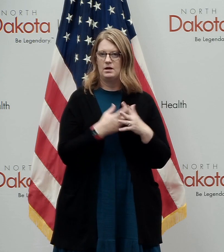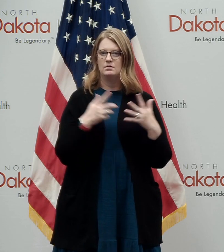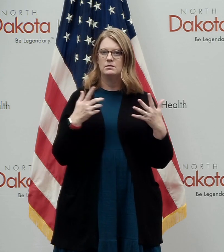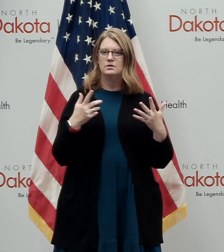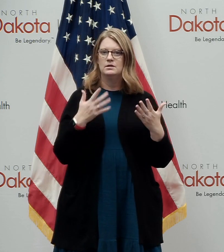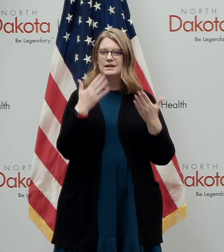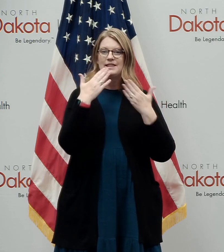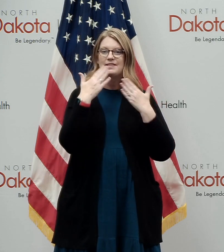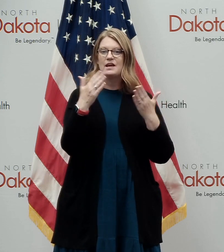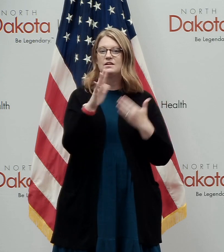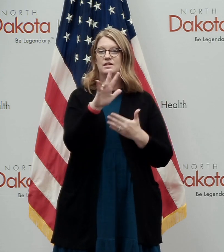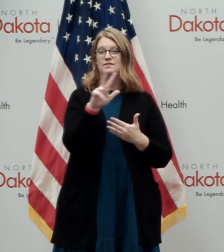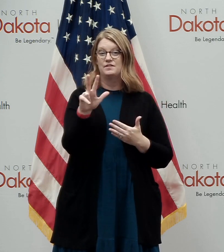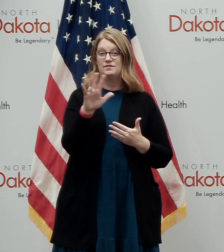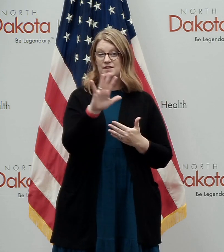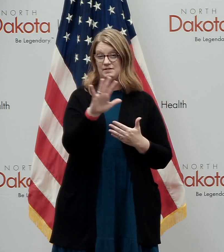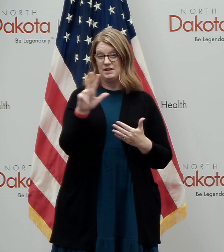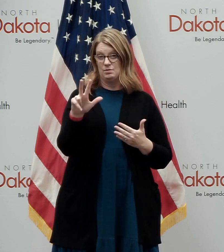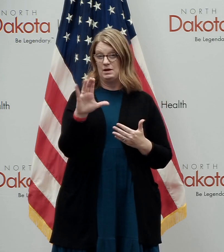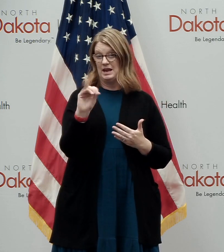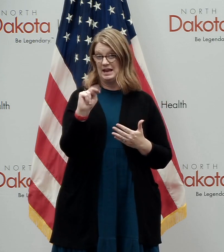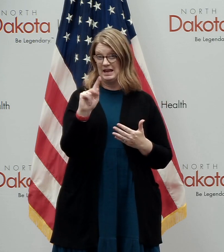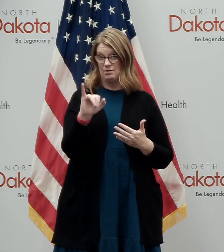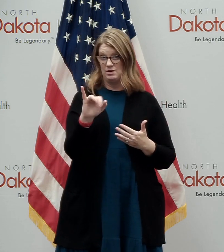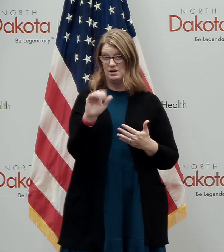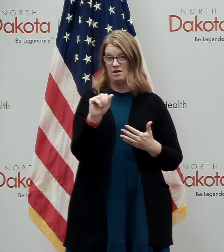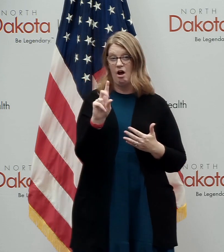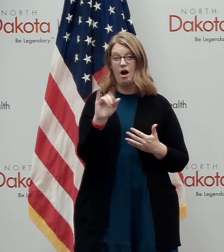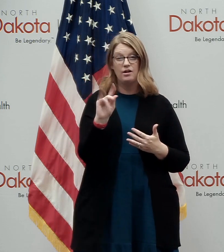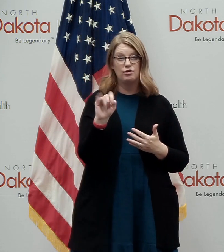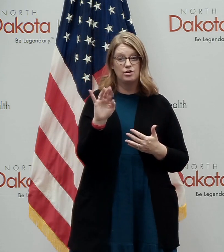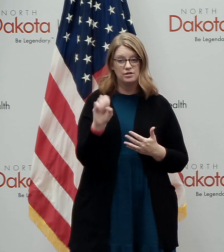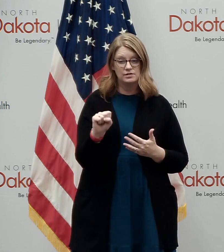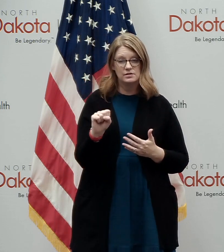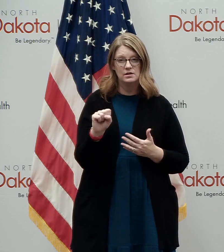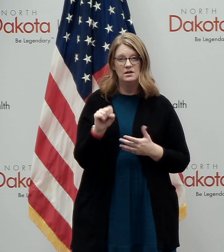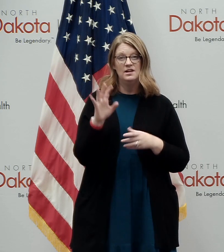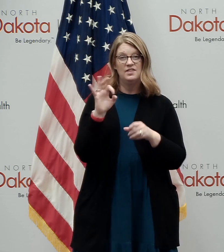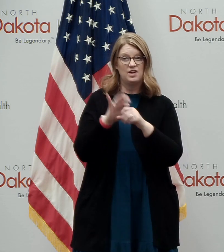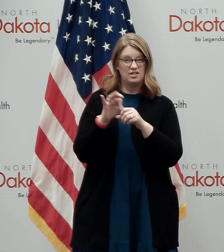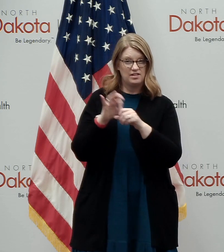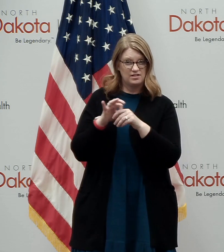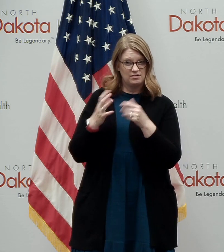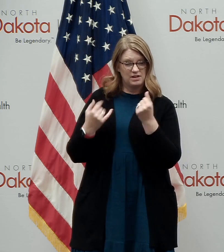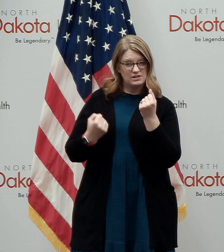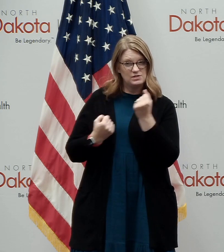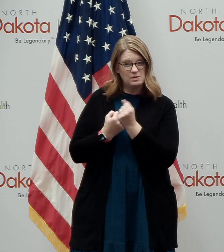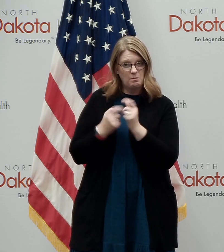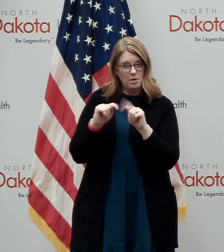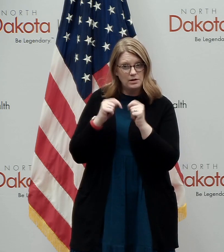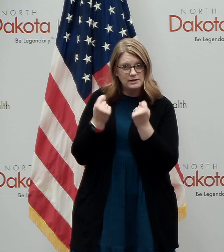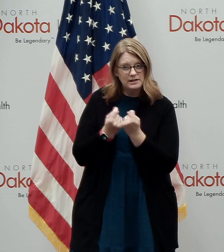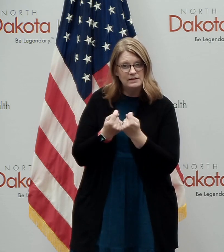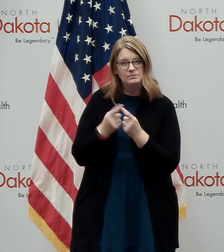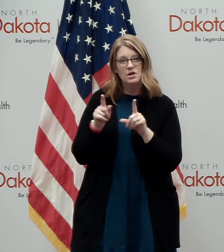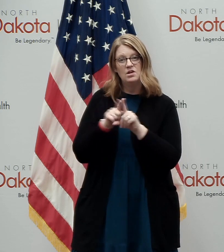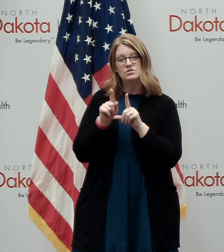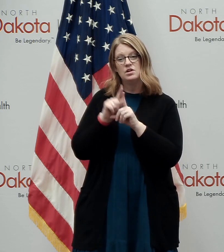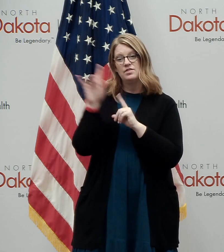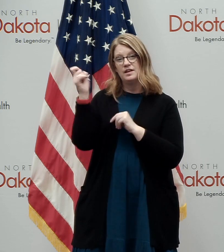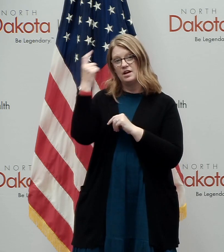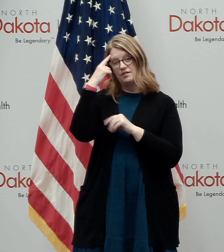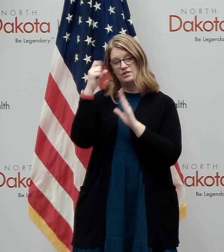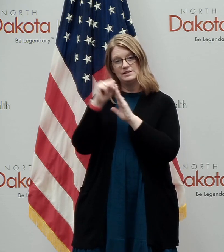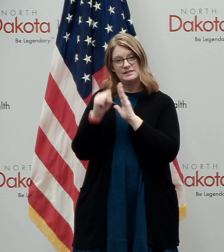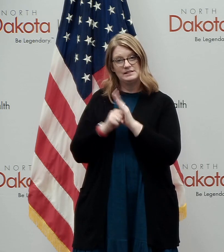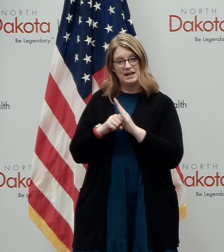the 53 county auditors, their election support teams, their county commissions, along with the governor and state legislature and